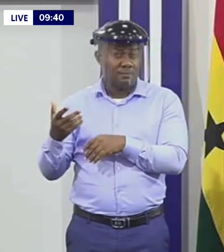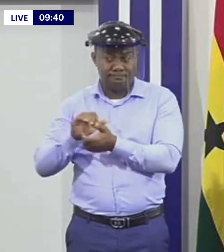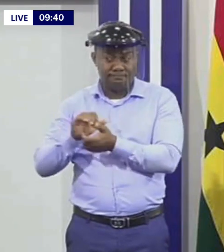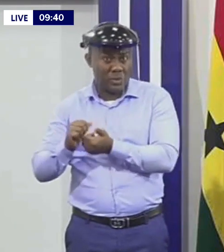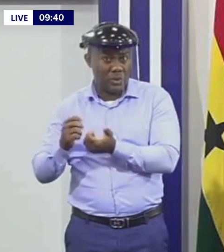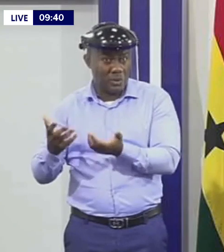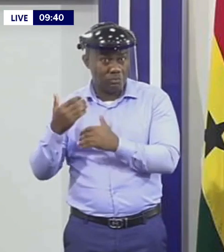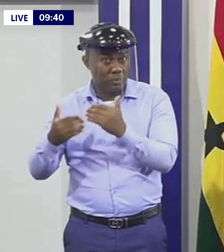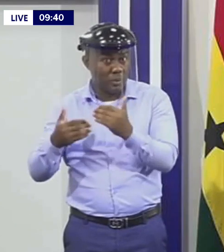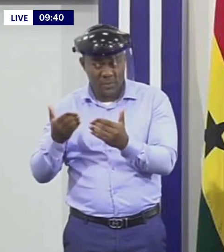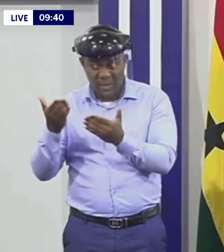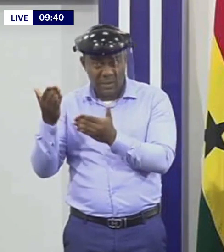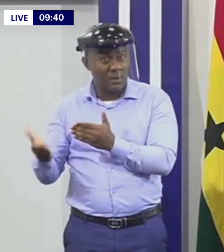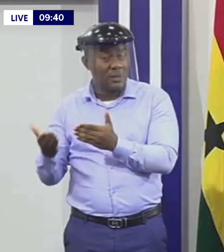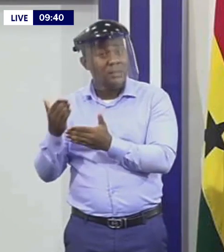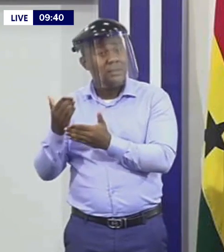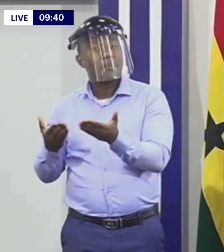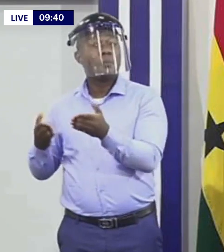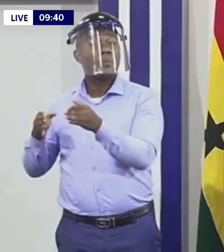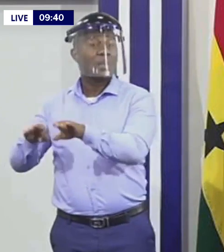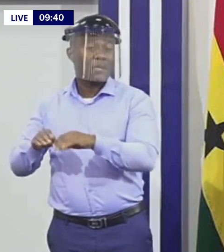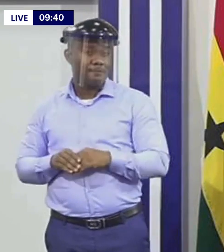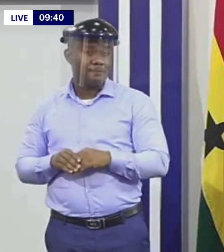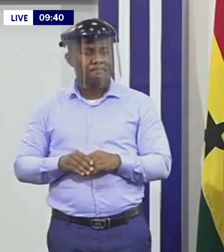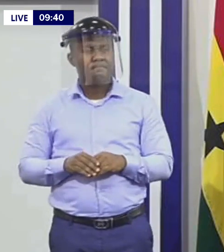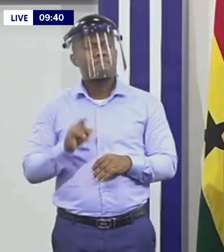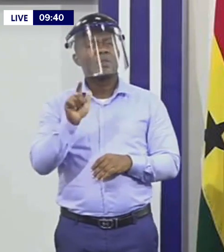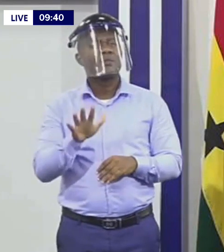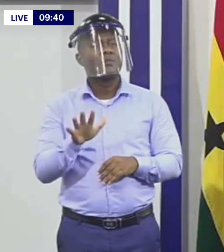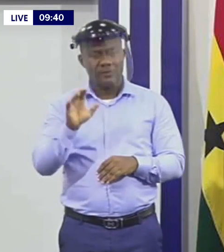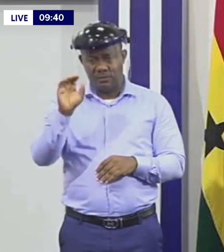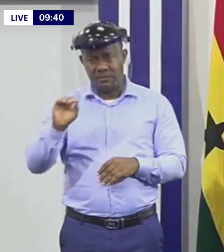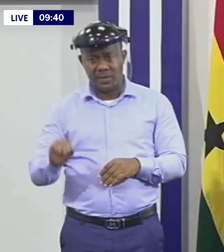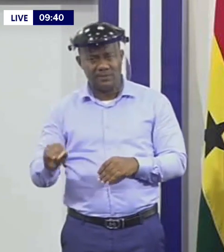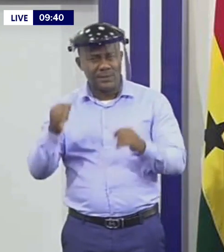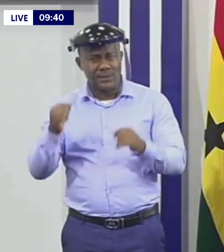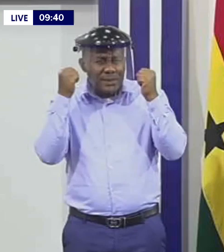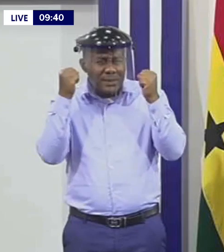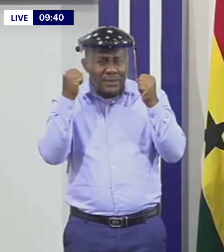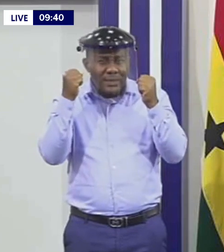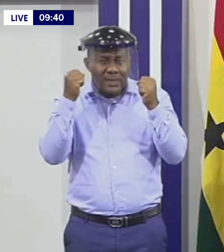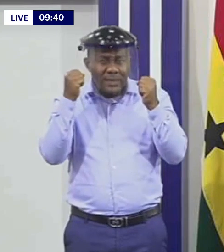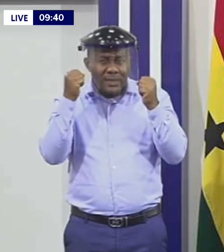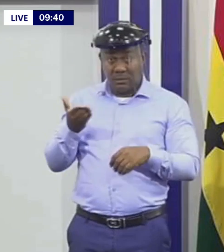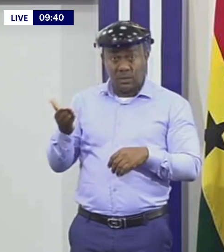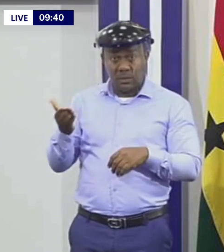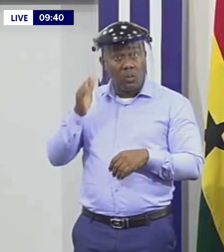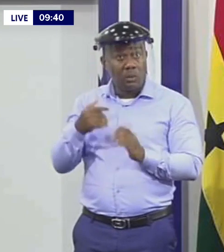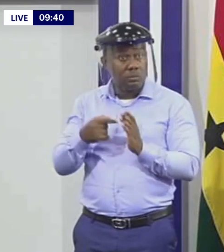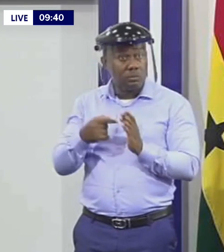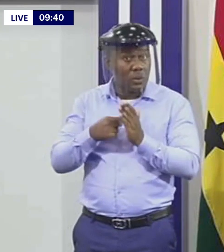that some people succumb to it. About 25% of severe and critical cases would